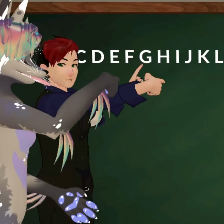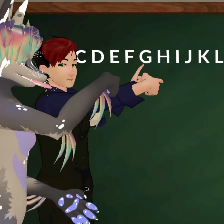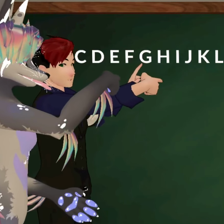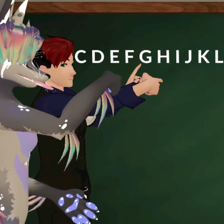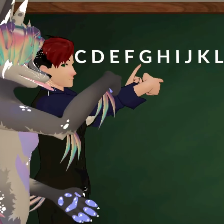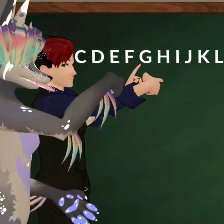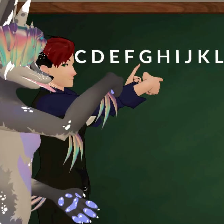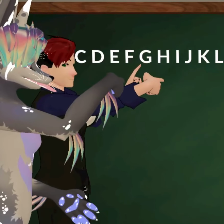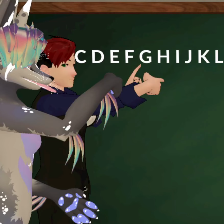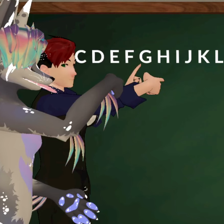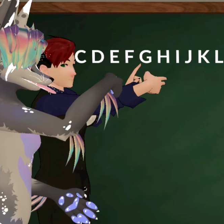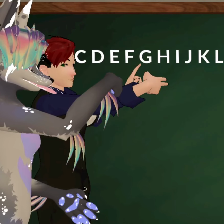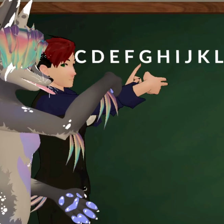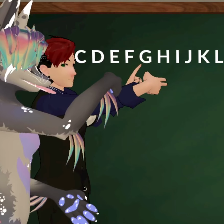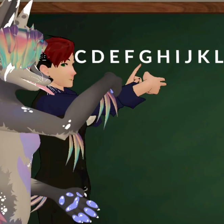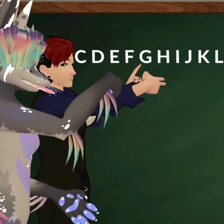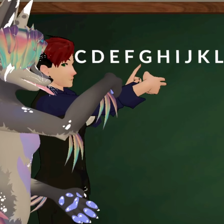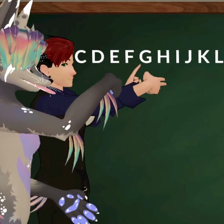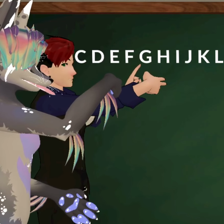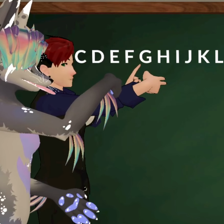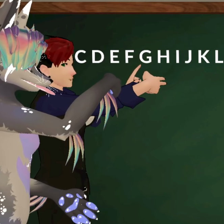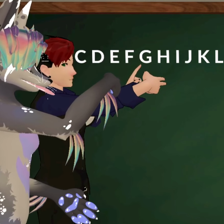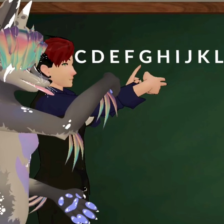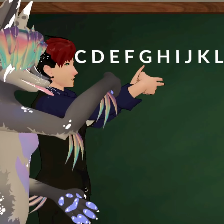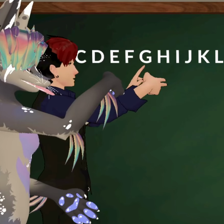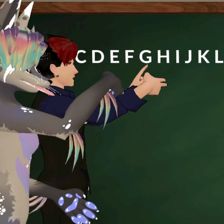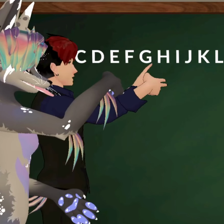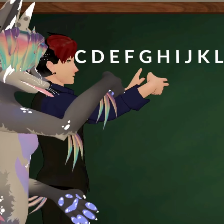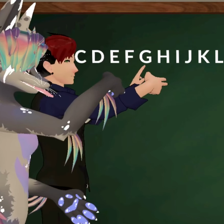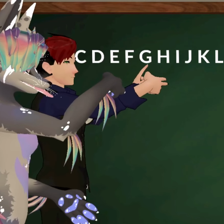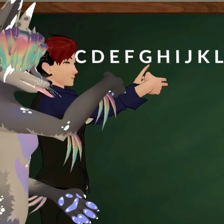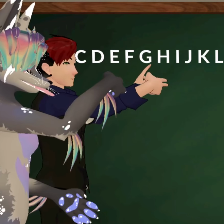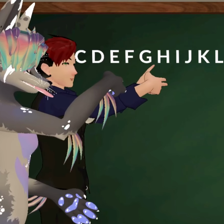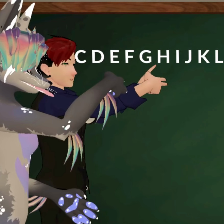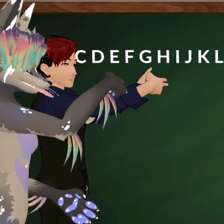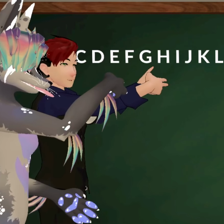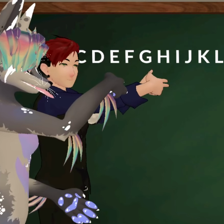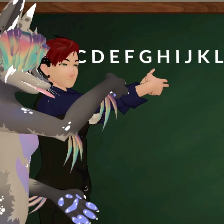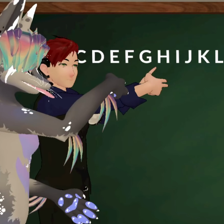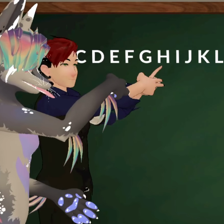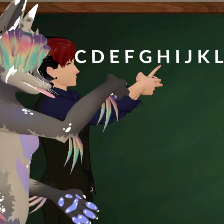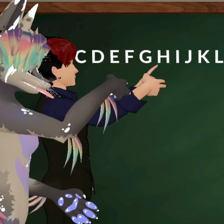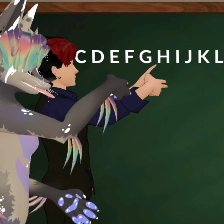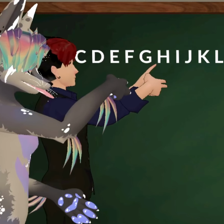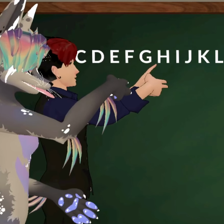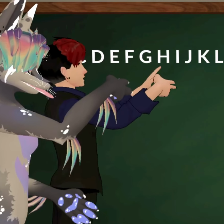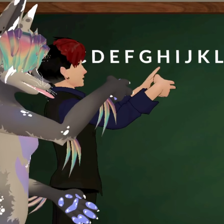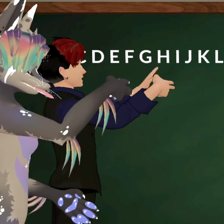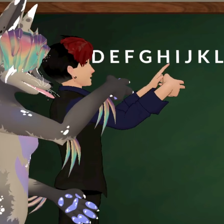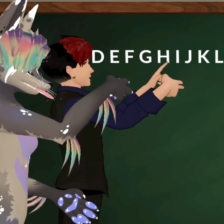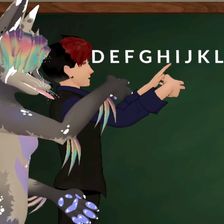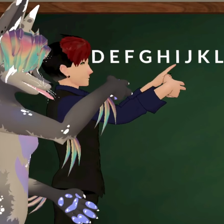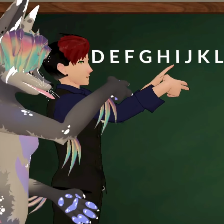here. And then H is just adding a second line to it. That's all that you have to do here.